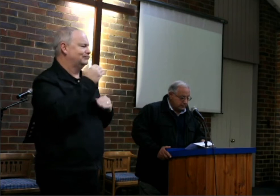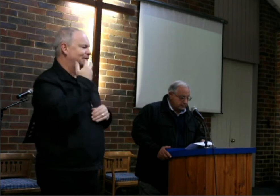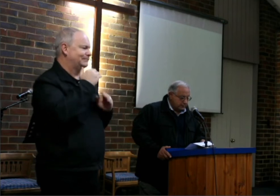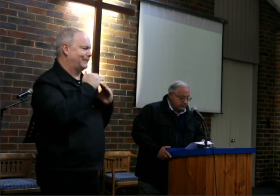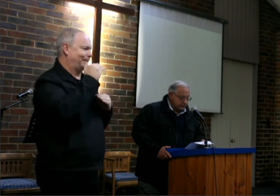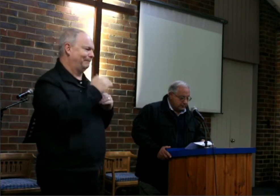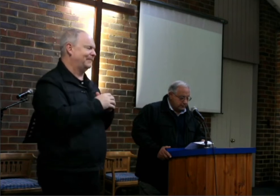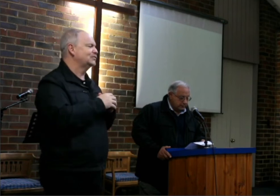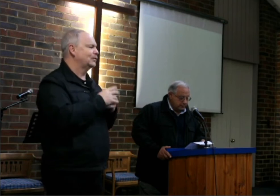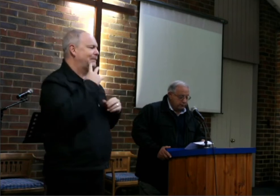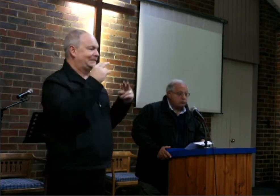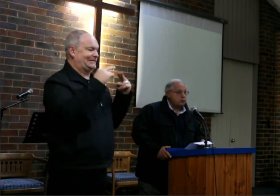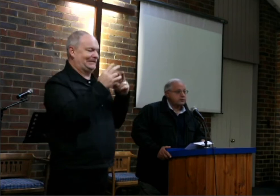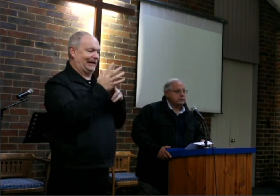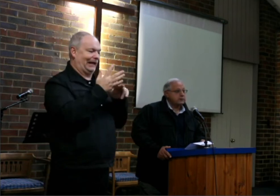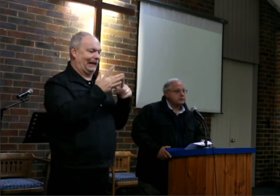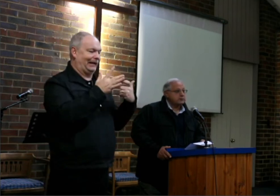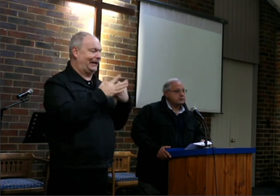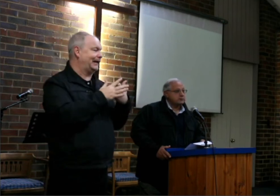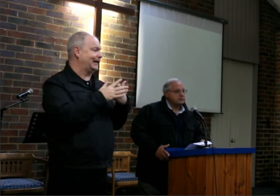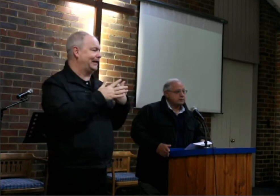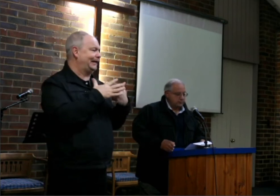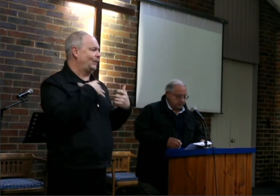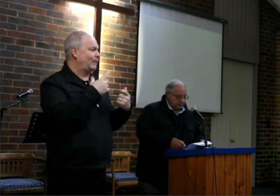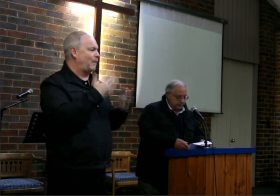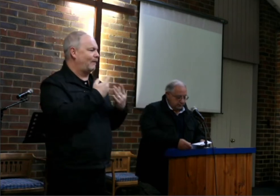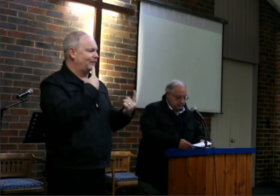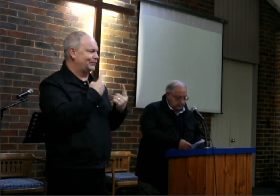Please see Nick for more details.